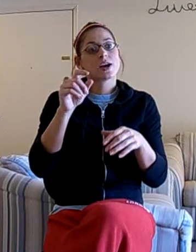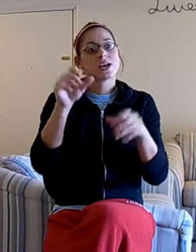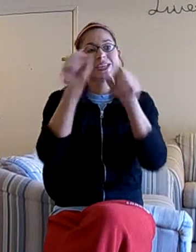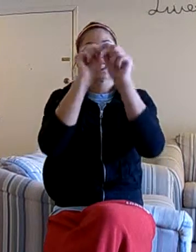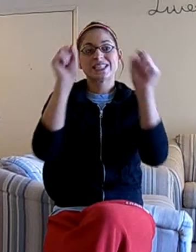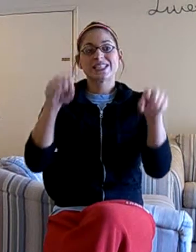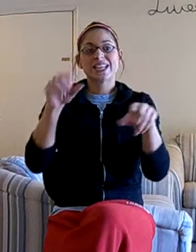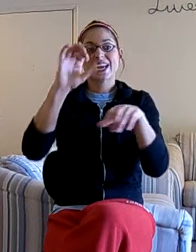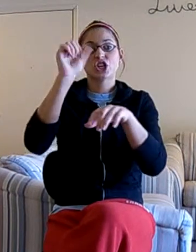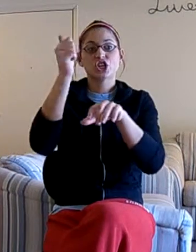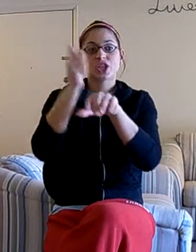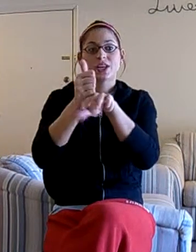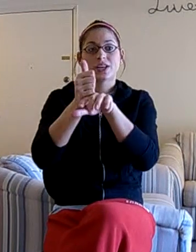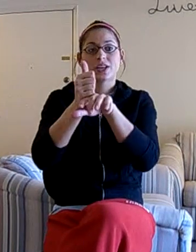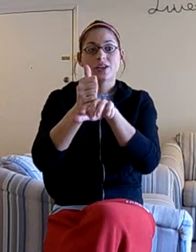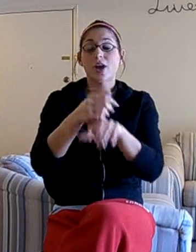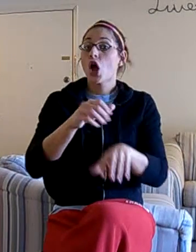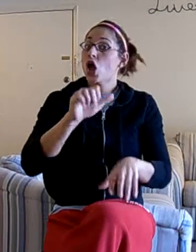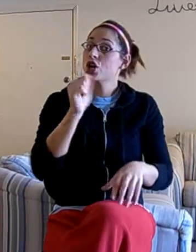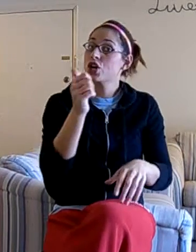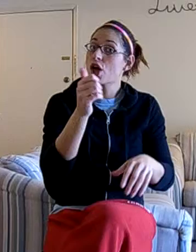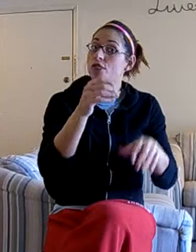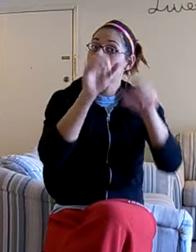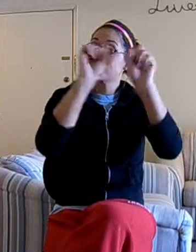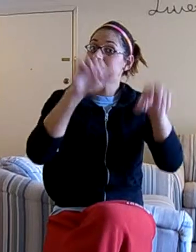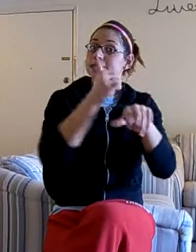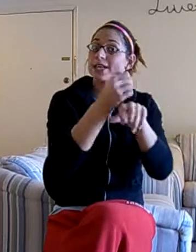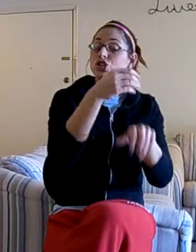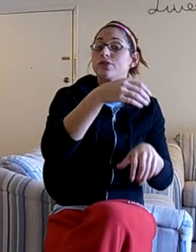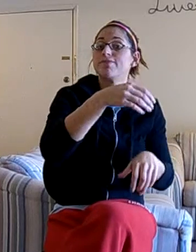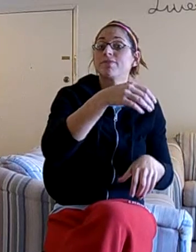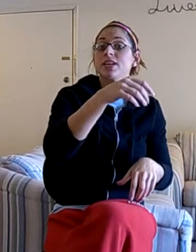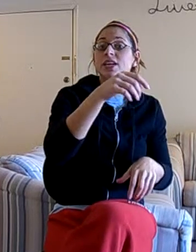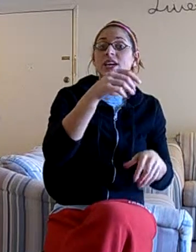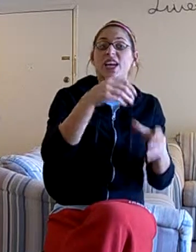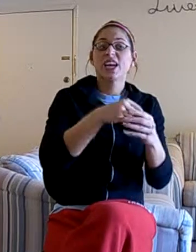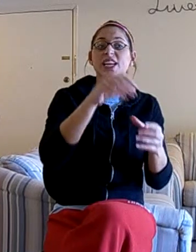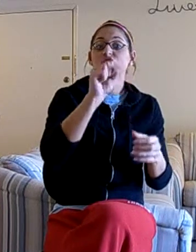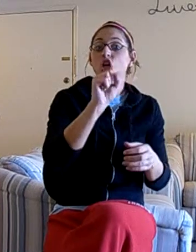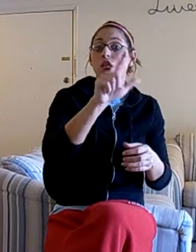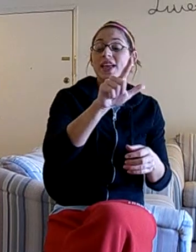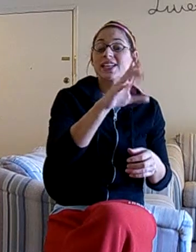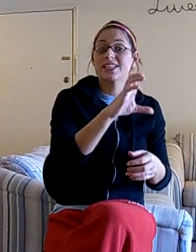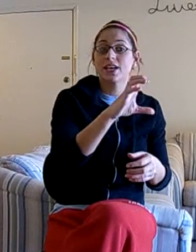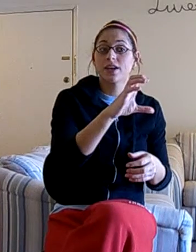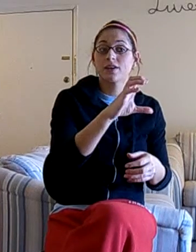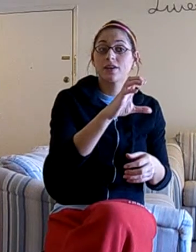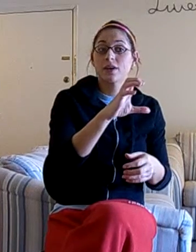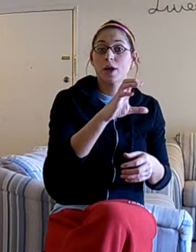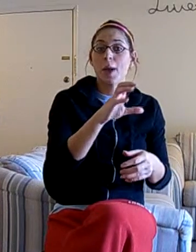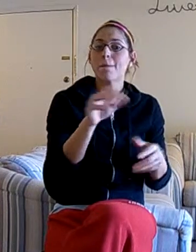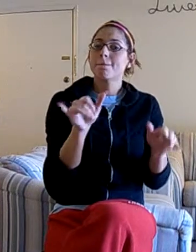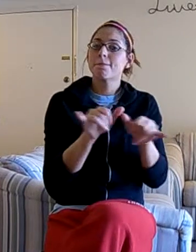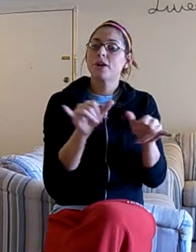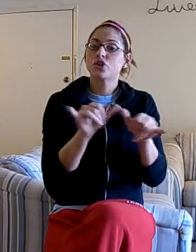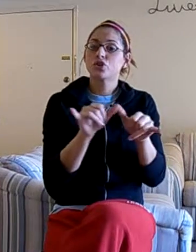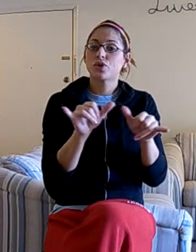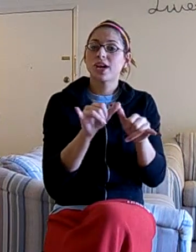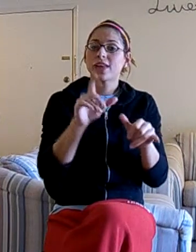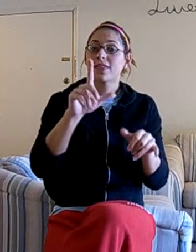seismograph station in Salt Lake City, and by measuring SP lag time, they are able to